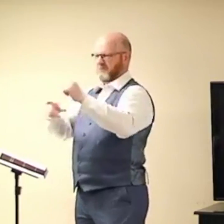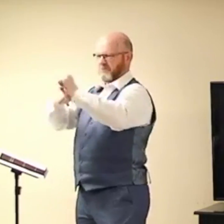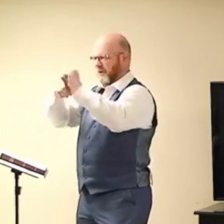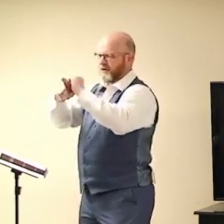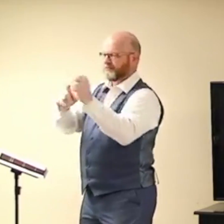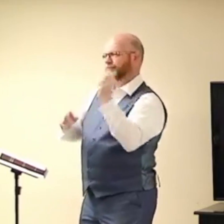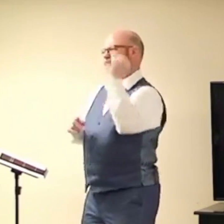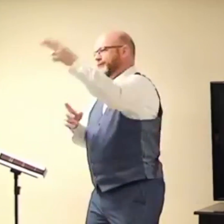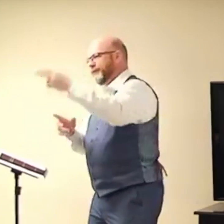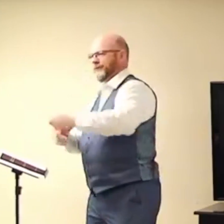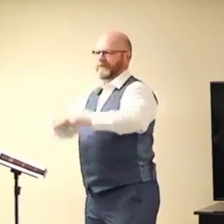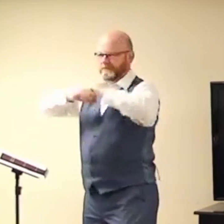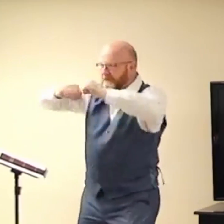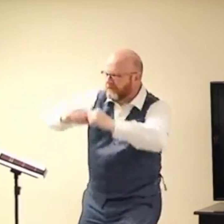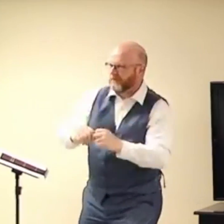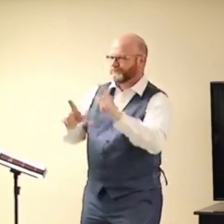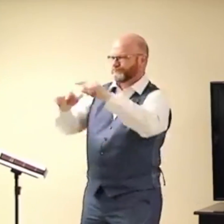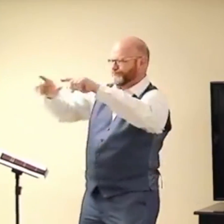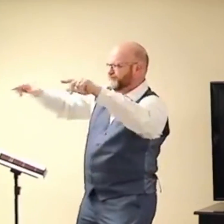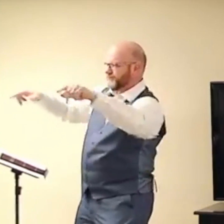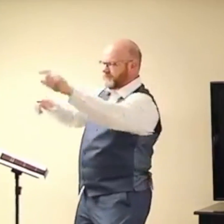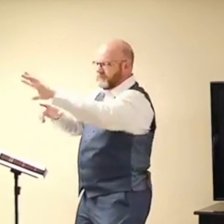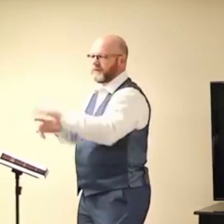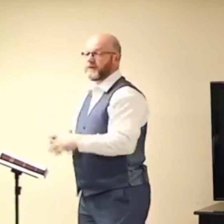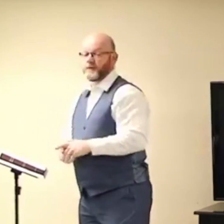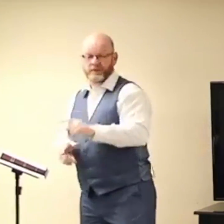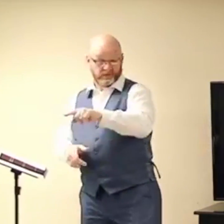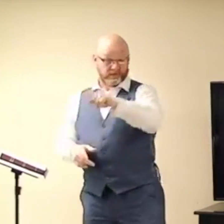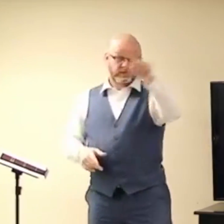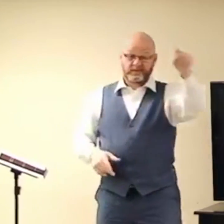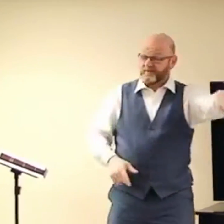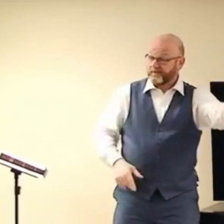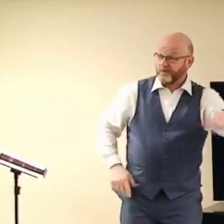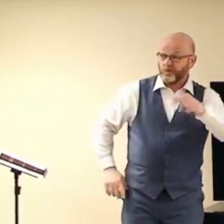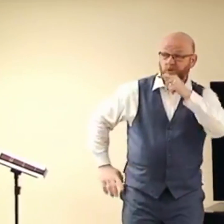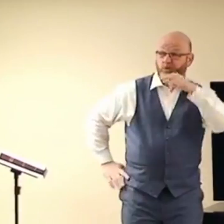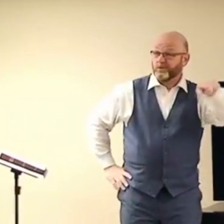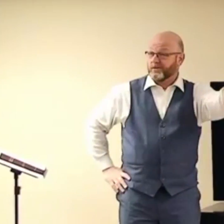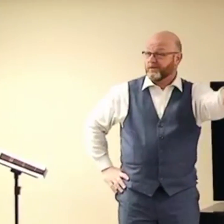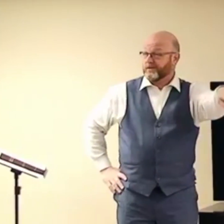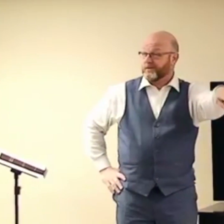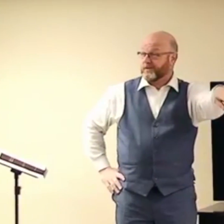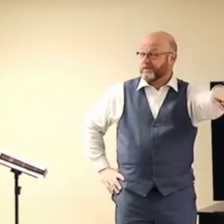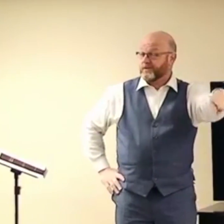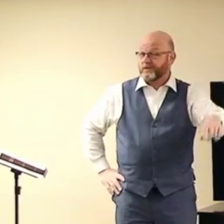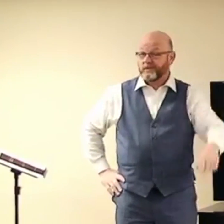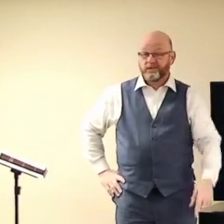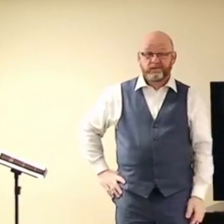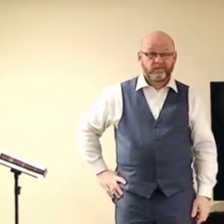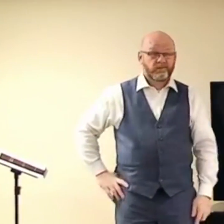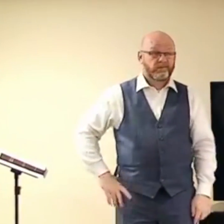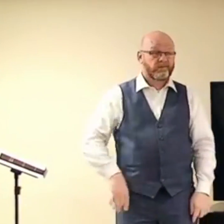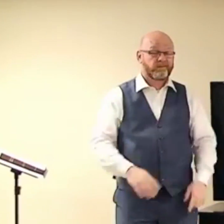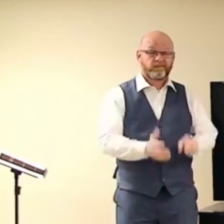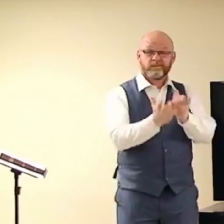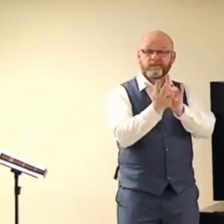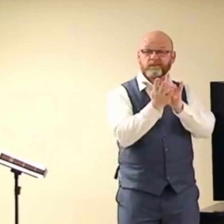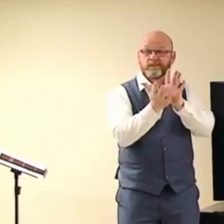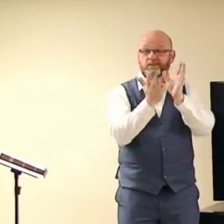most of them were practicing, throwing and defending. On the other